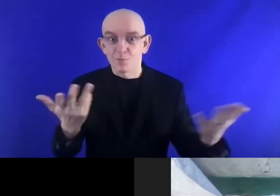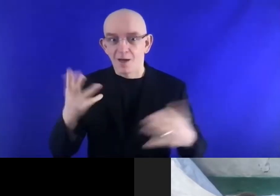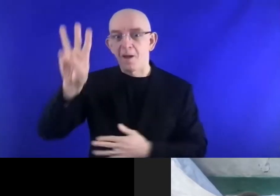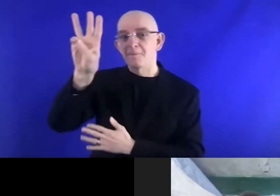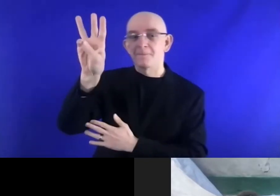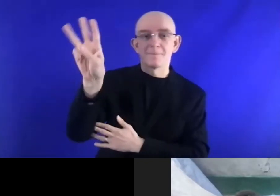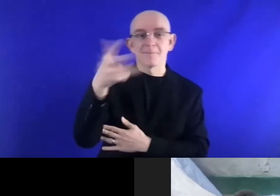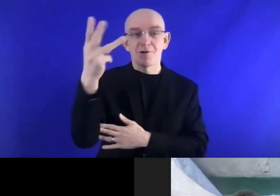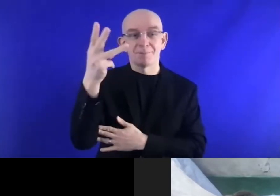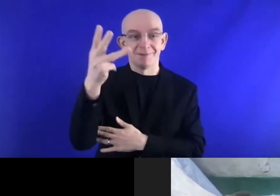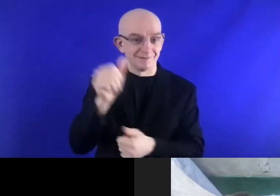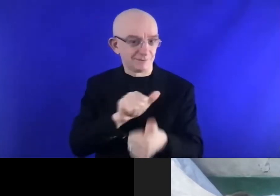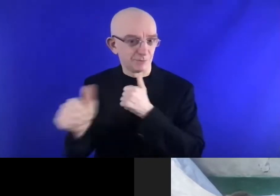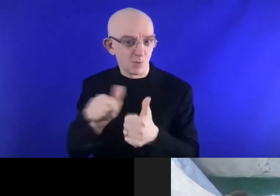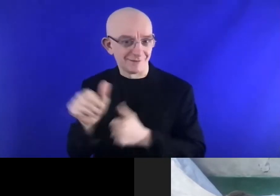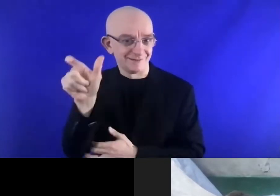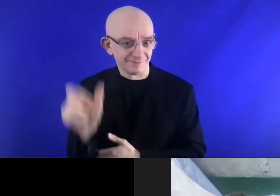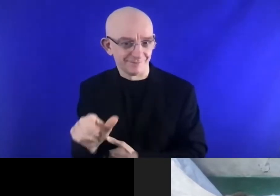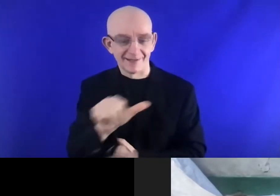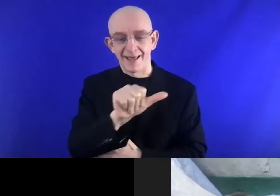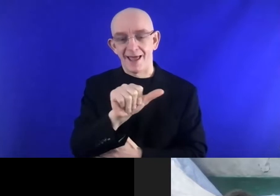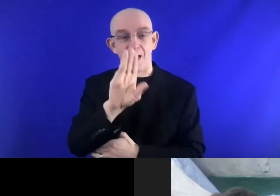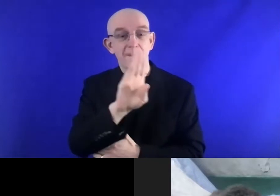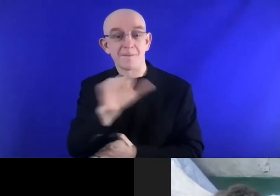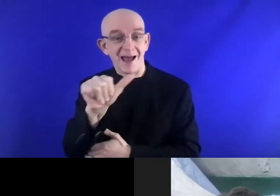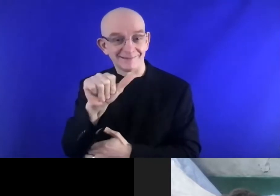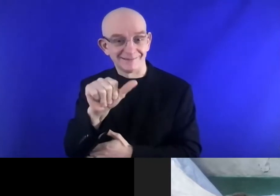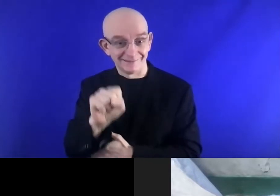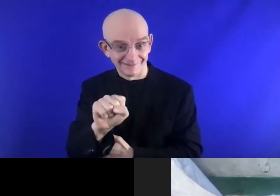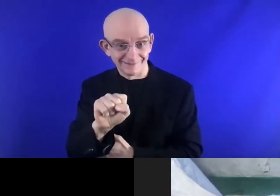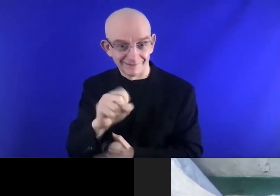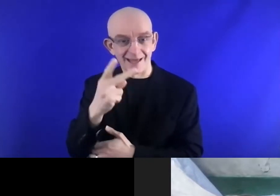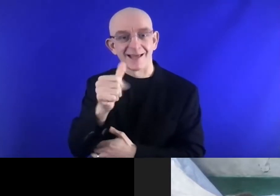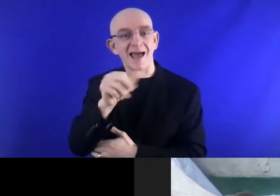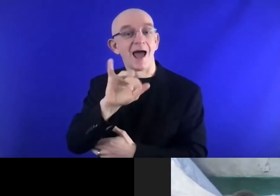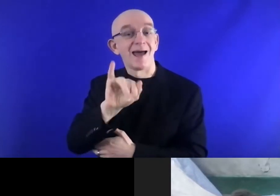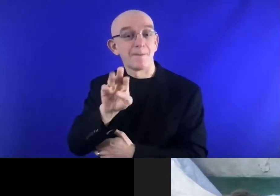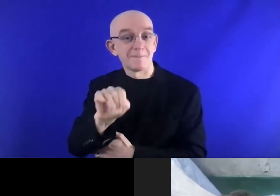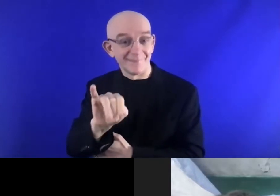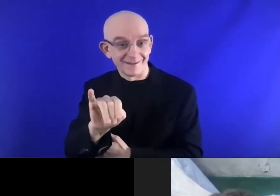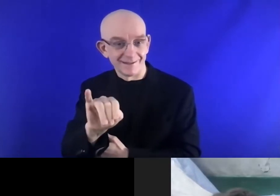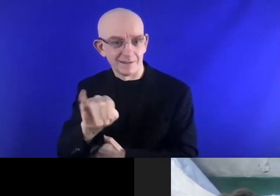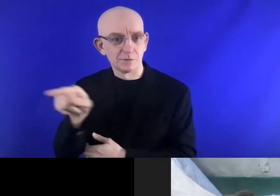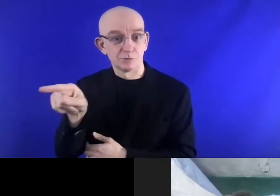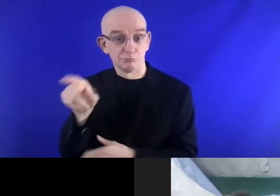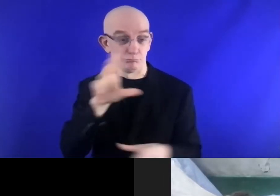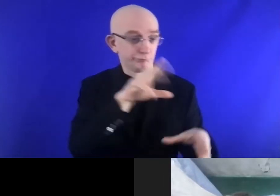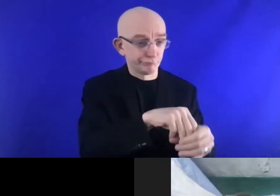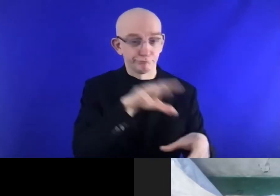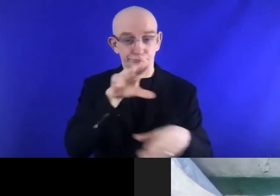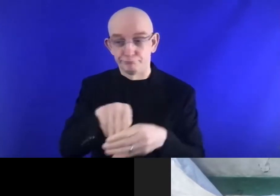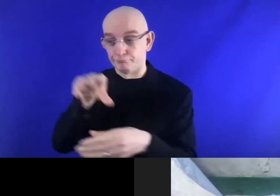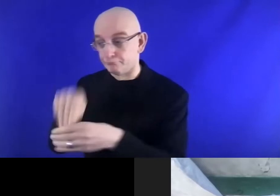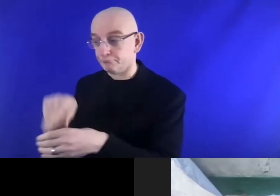in 6 series of swimming championships and in 2